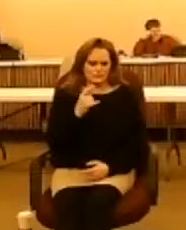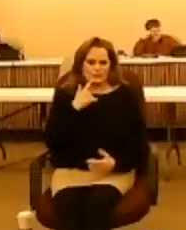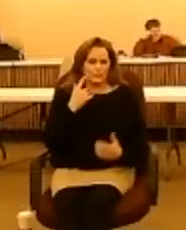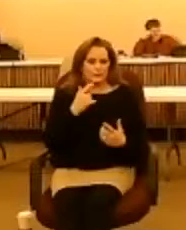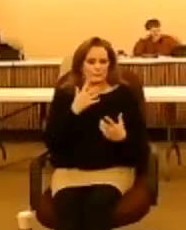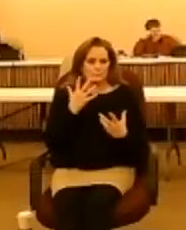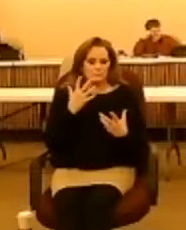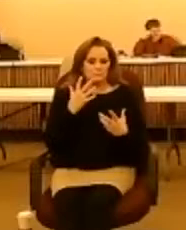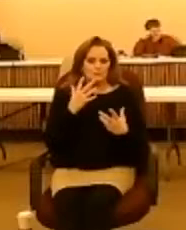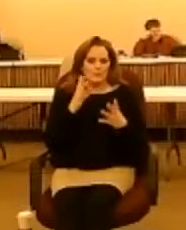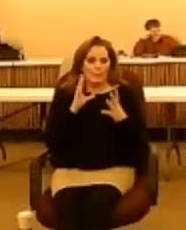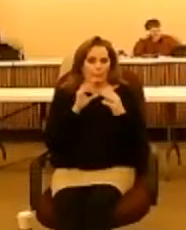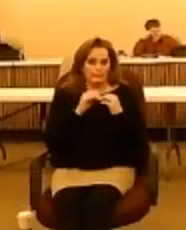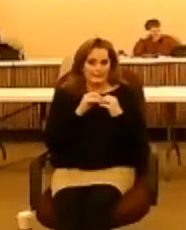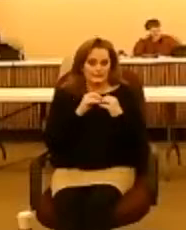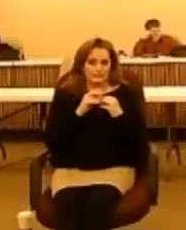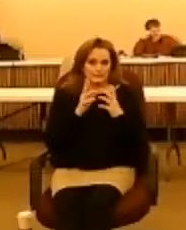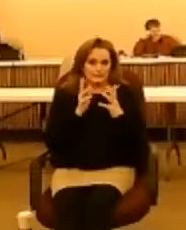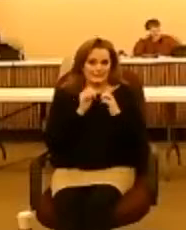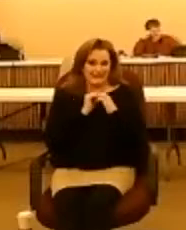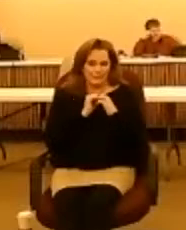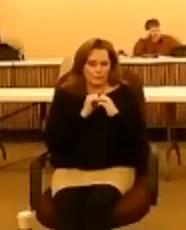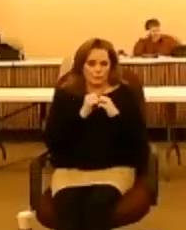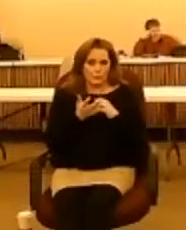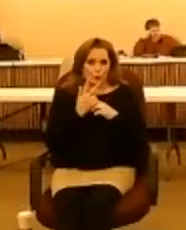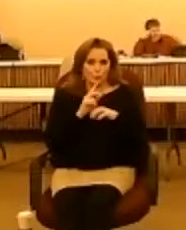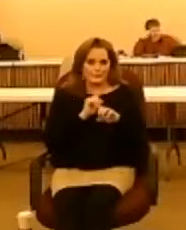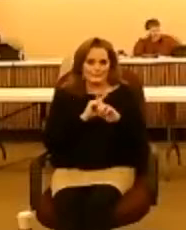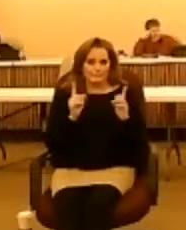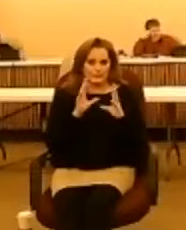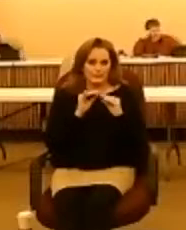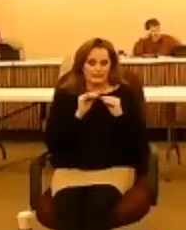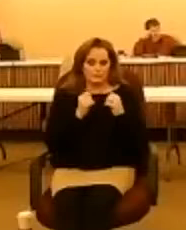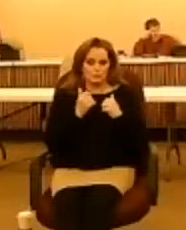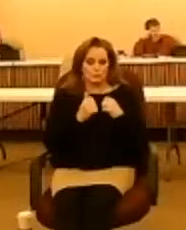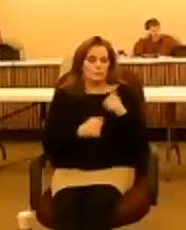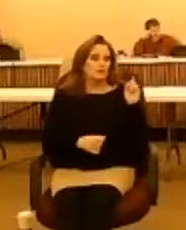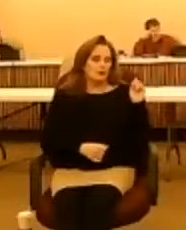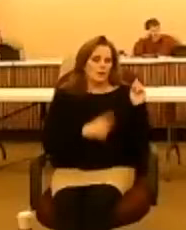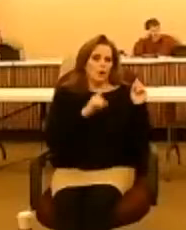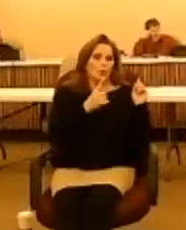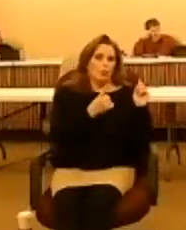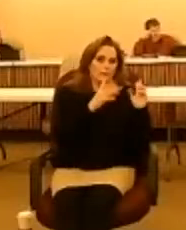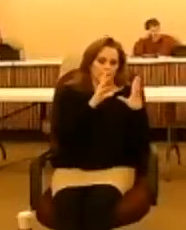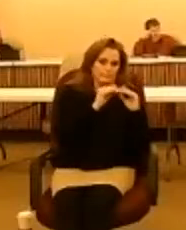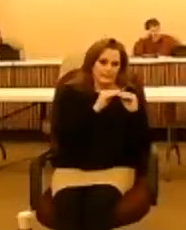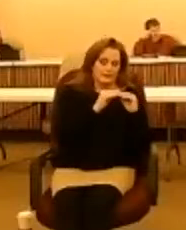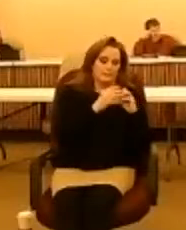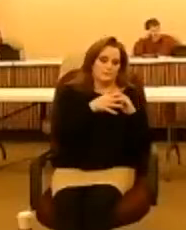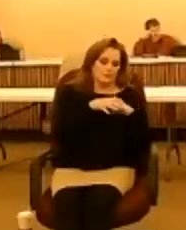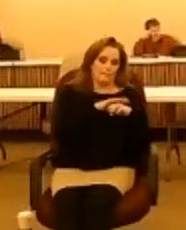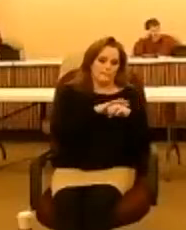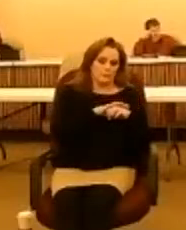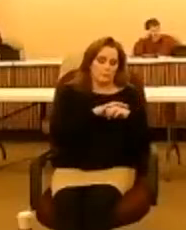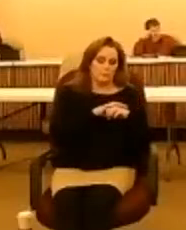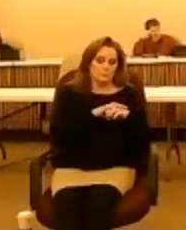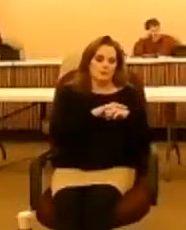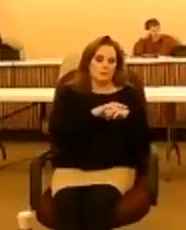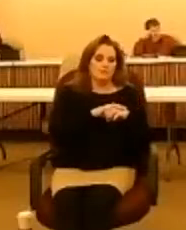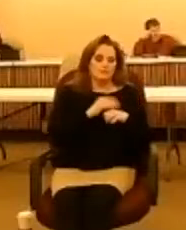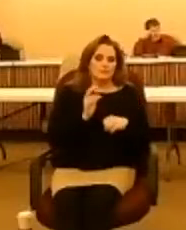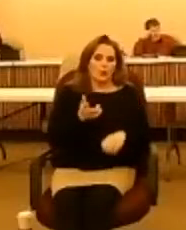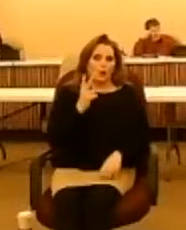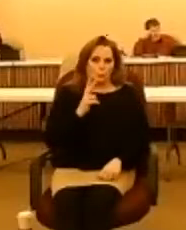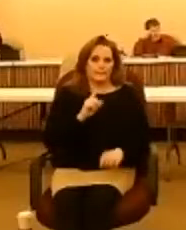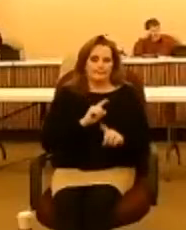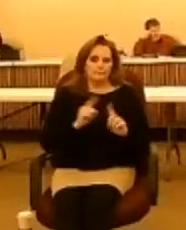will those be 3 separate hearings? It's one hearing to cover the 3 topics. right.